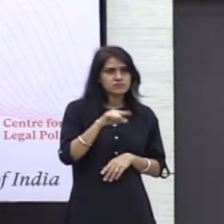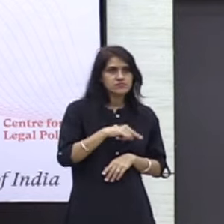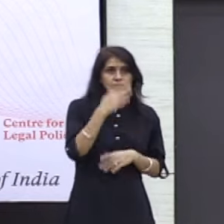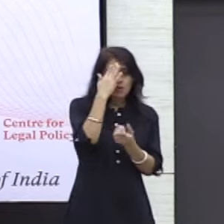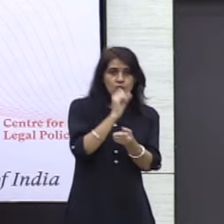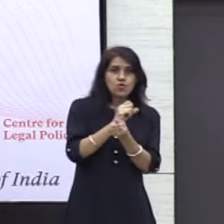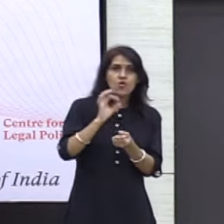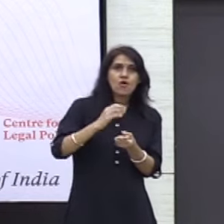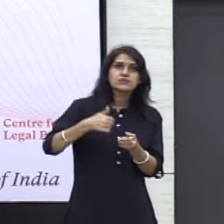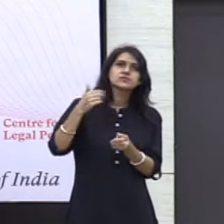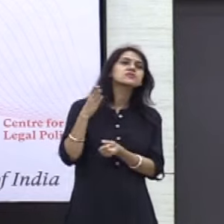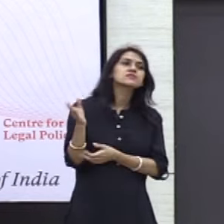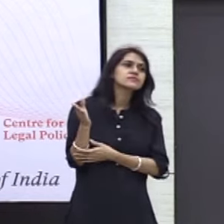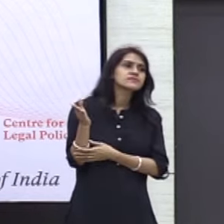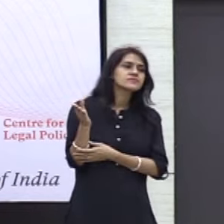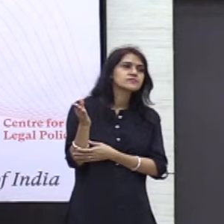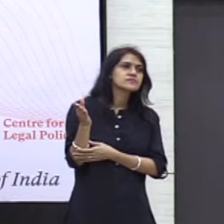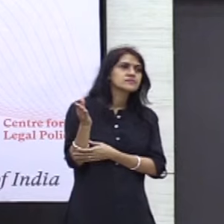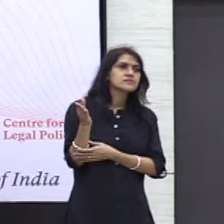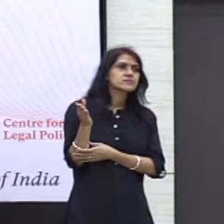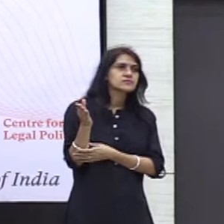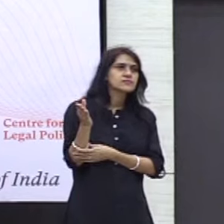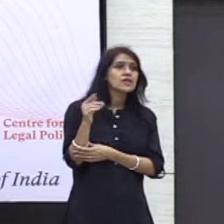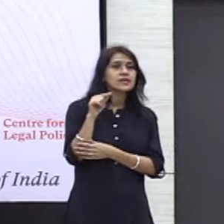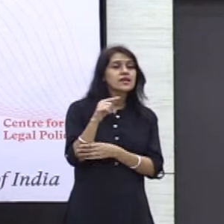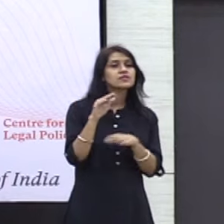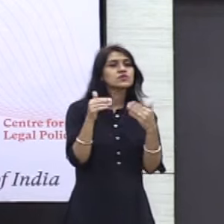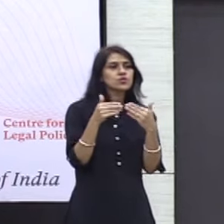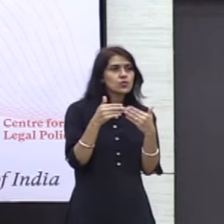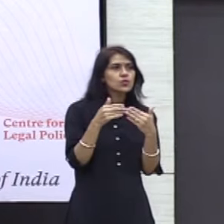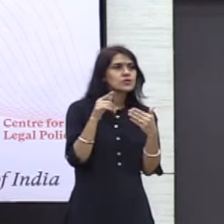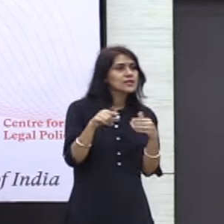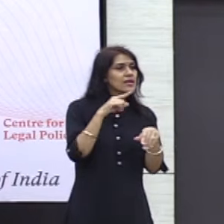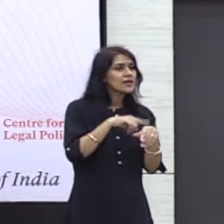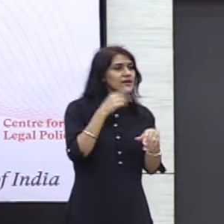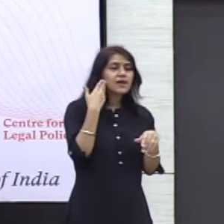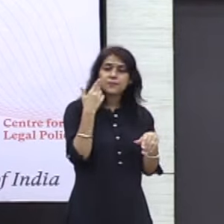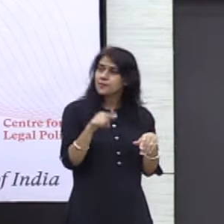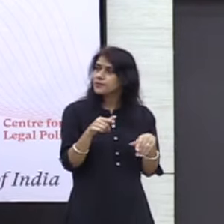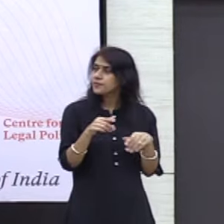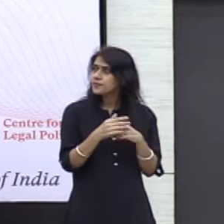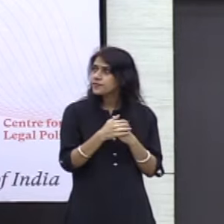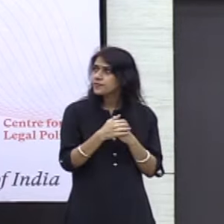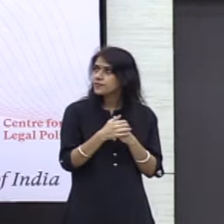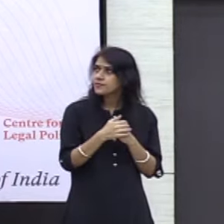in evidence. And Macaulay introduced it at a time when in England at that time,